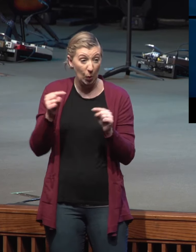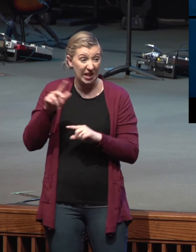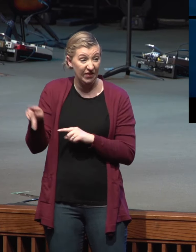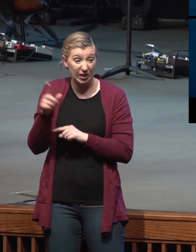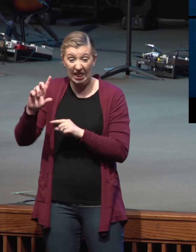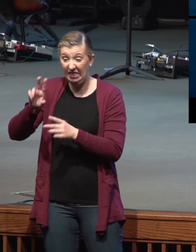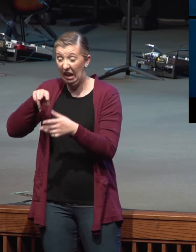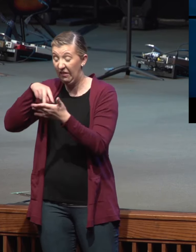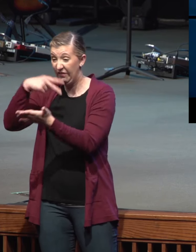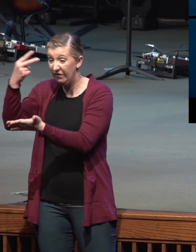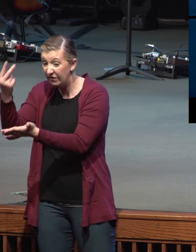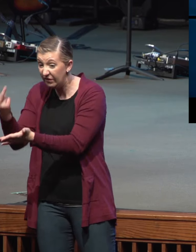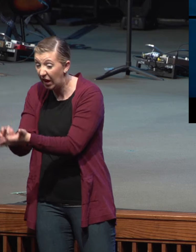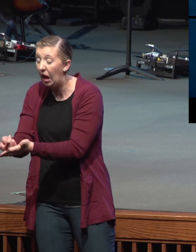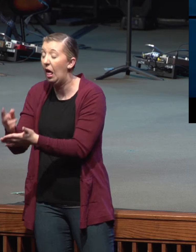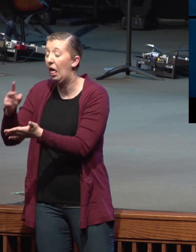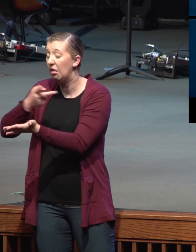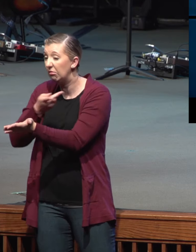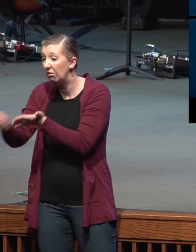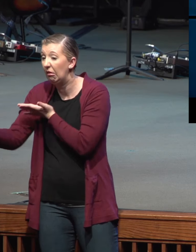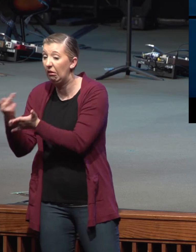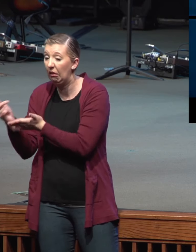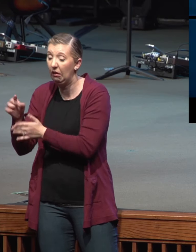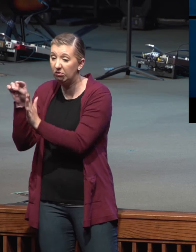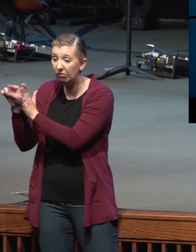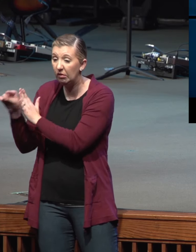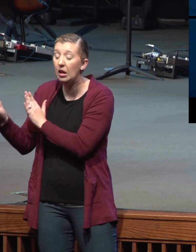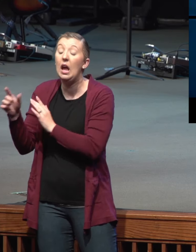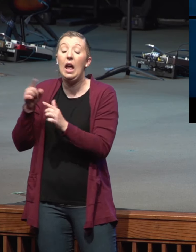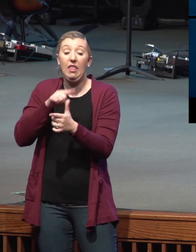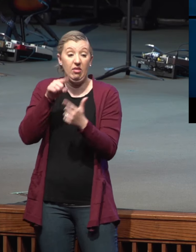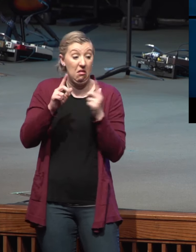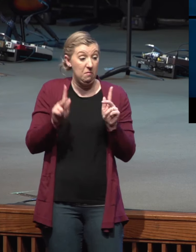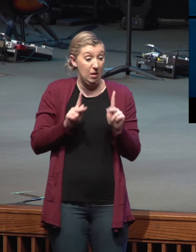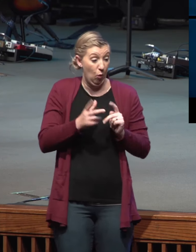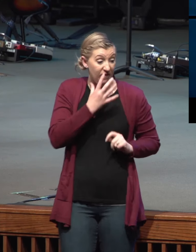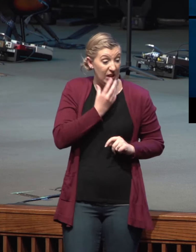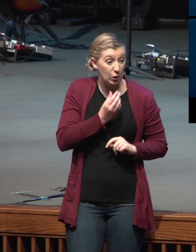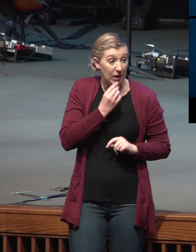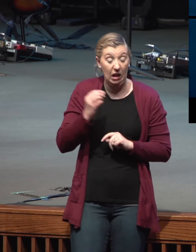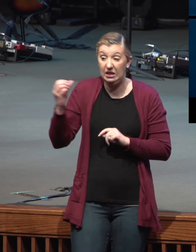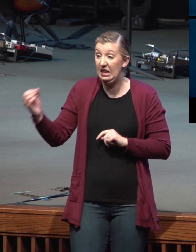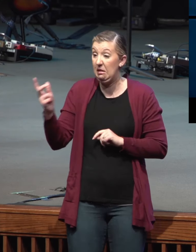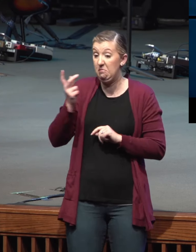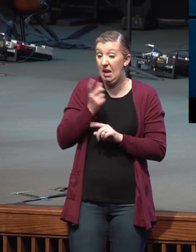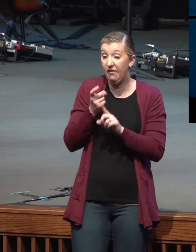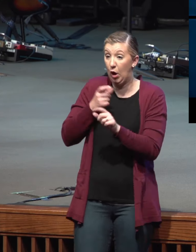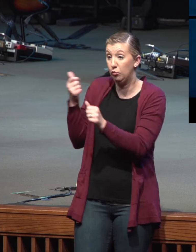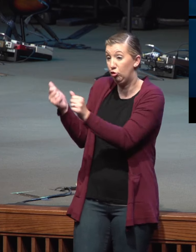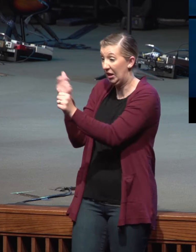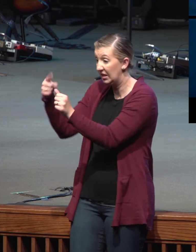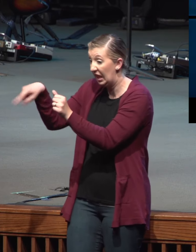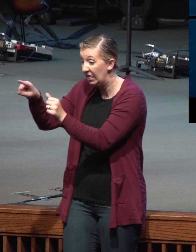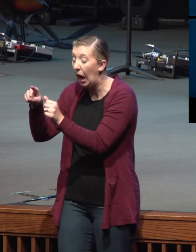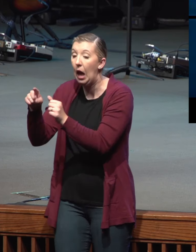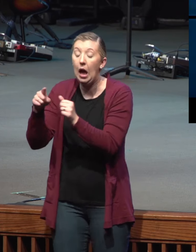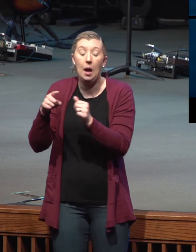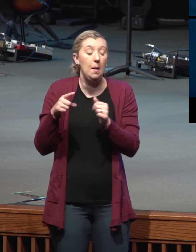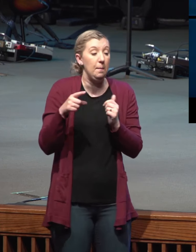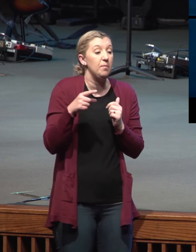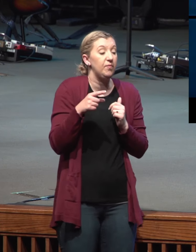fell on the way to Shaaraim as far as Gath and Ekron. And the people of Israel came back from chasing the Philistines, and they